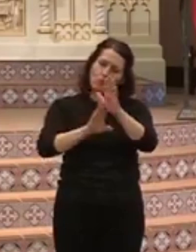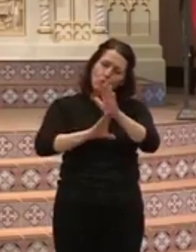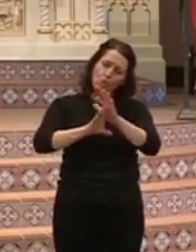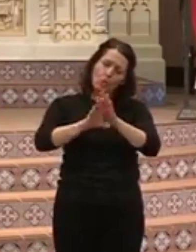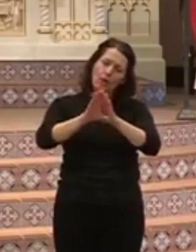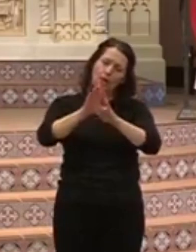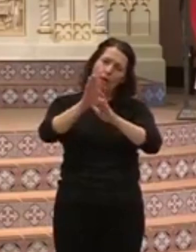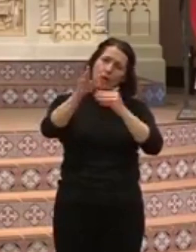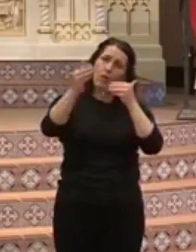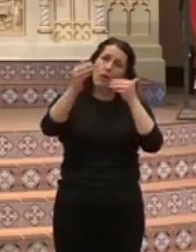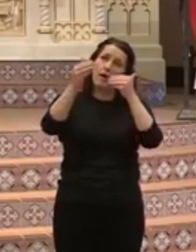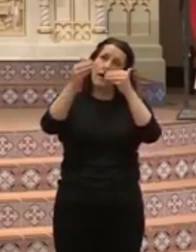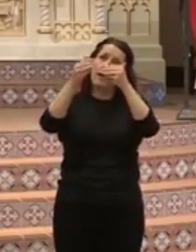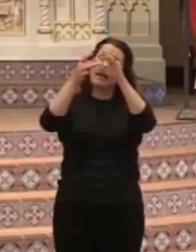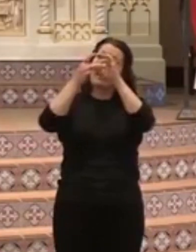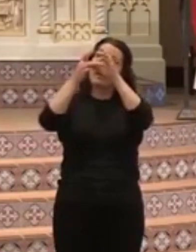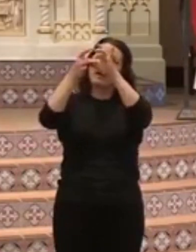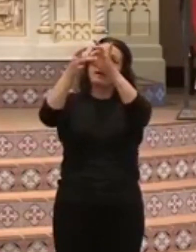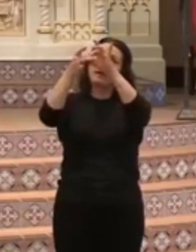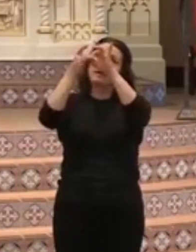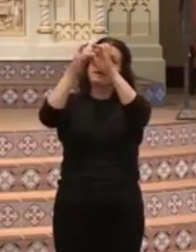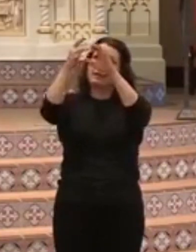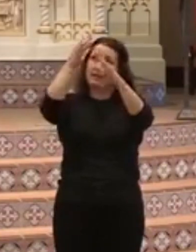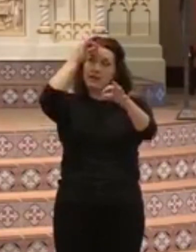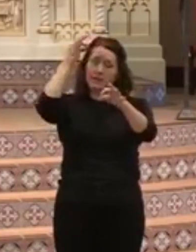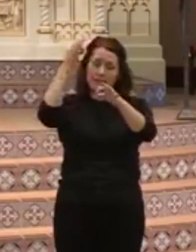by reason of their faith.